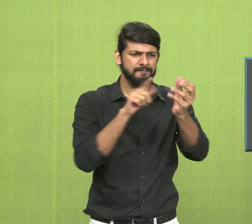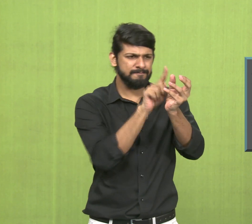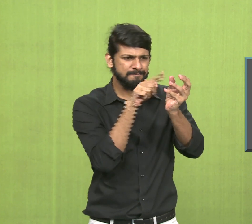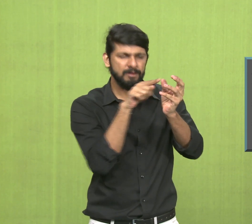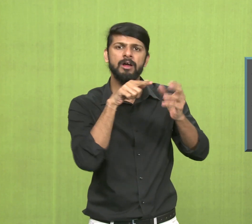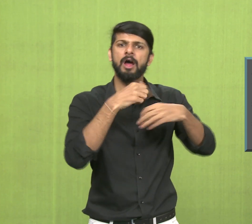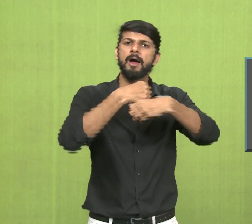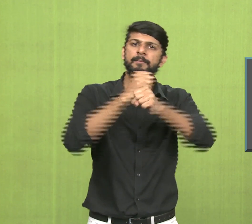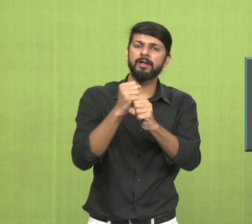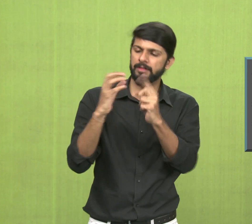soap,